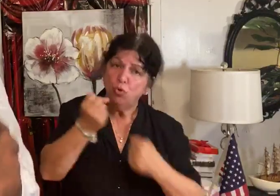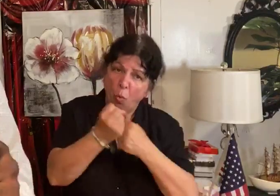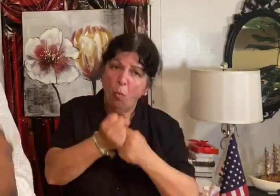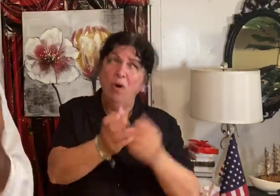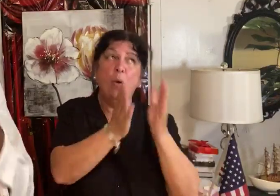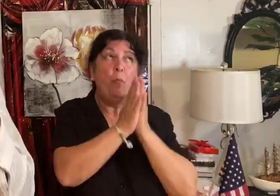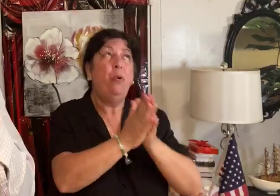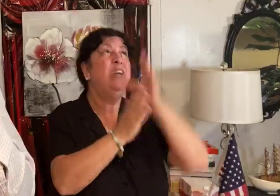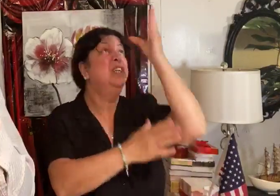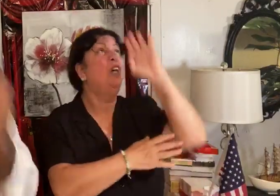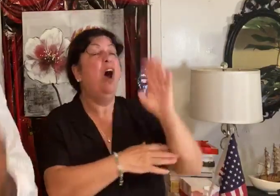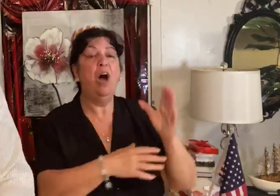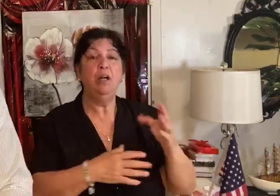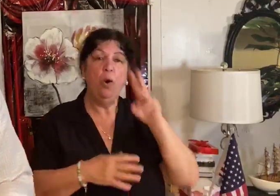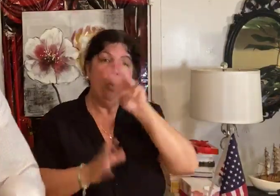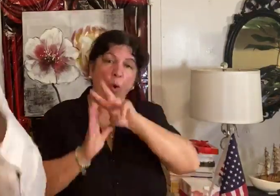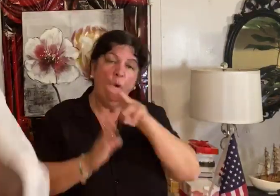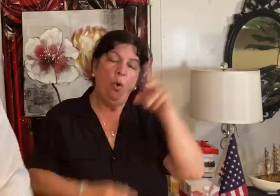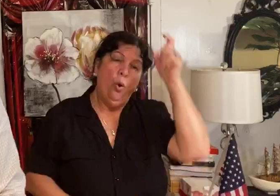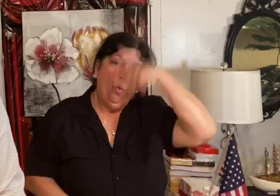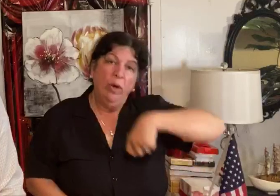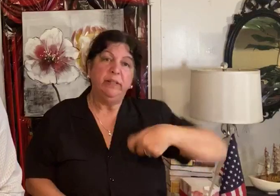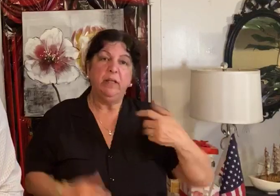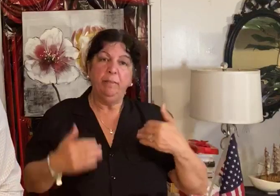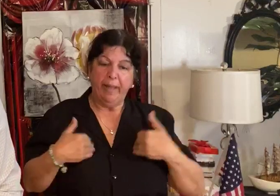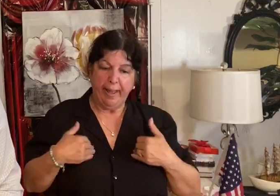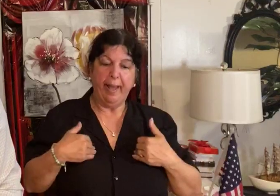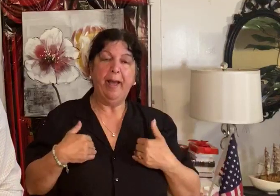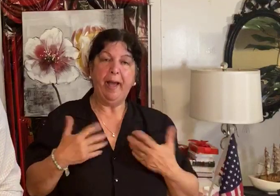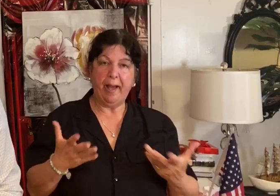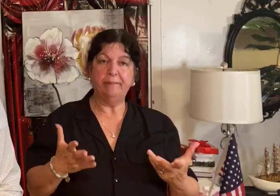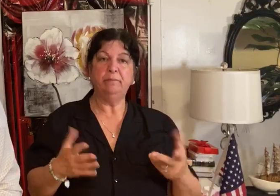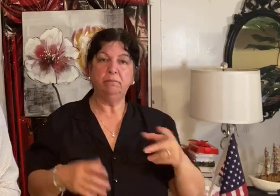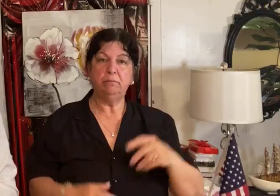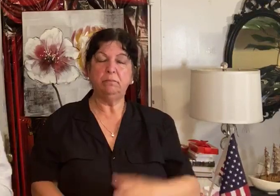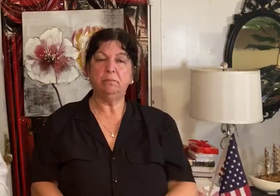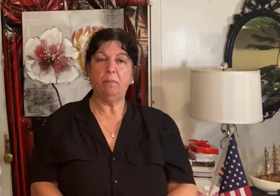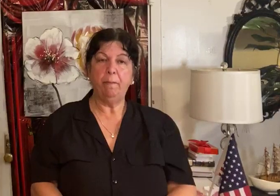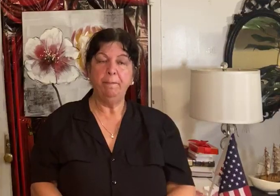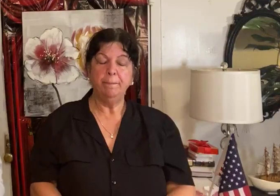pray to God that they would have the wisdom to execute their office properly.